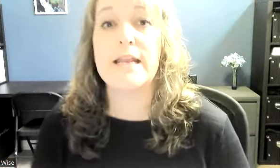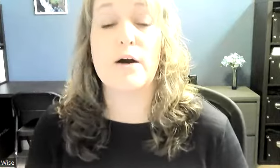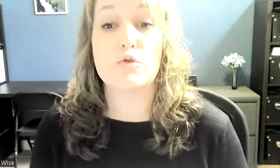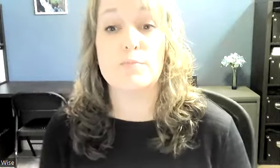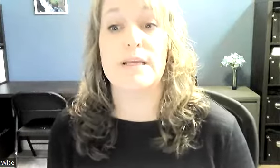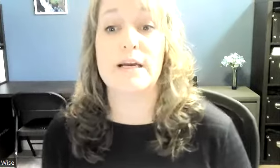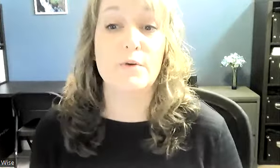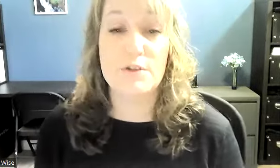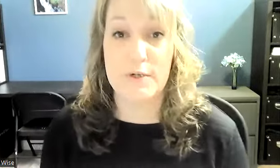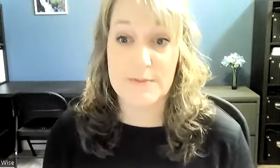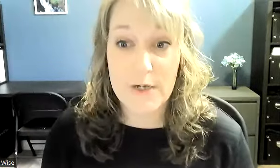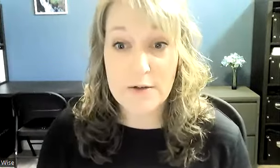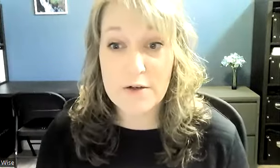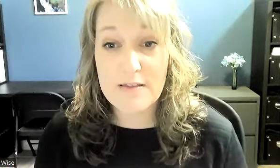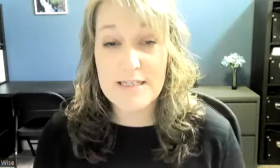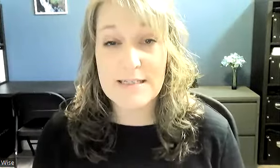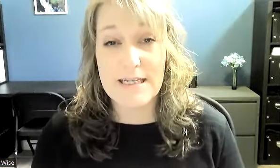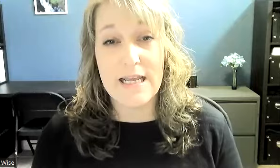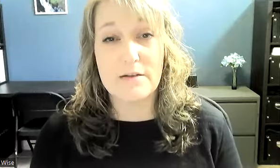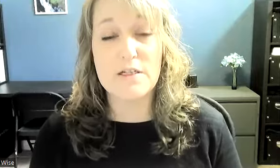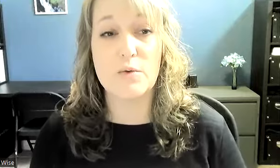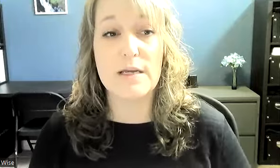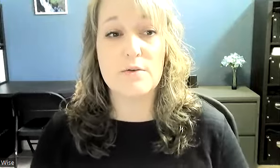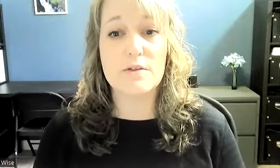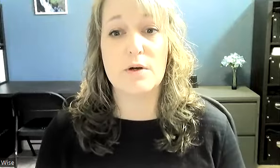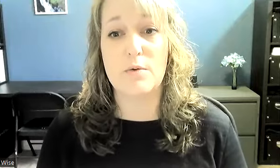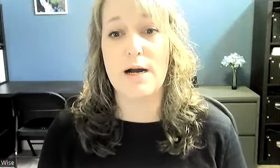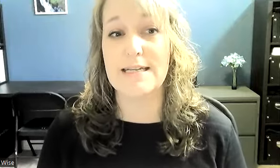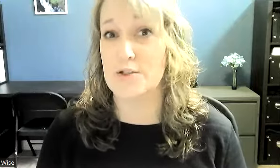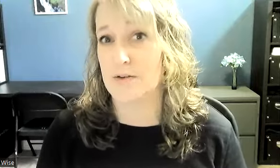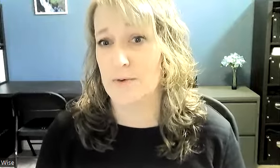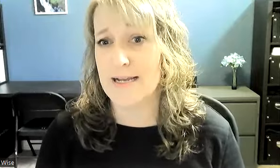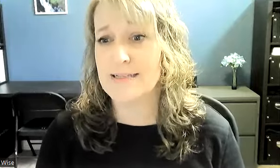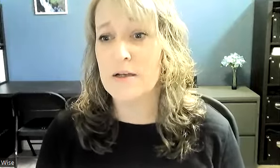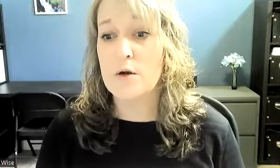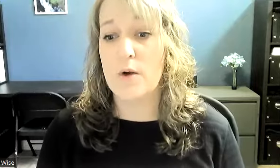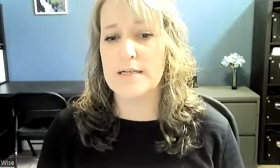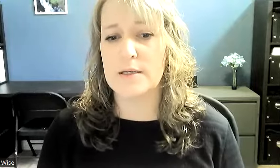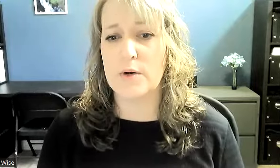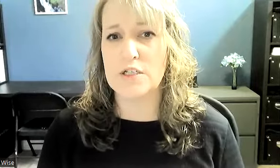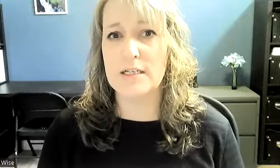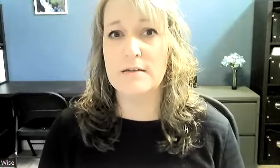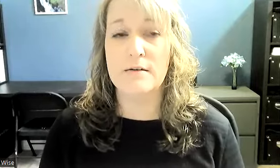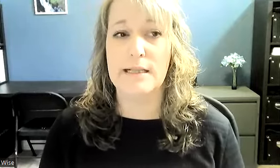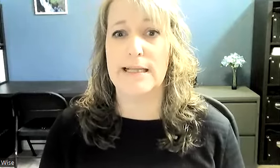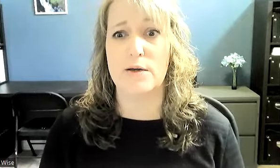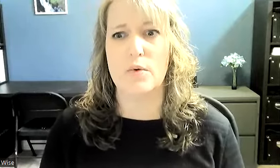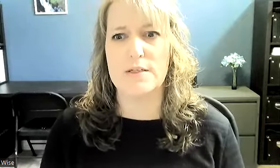Now, be careful with transfer error on this. In English, we use the word what in two different ways. One is a question, like, what's your